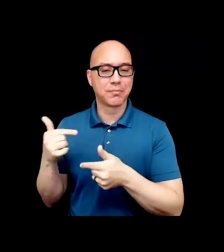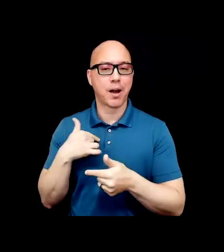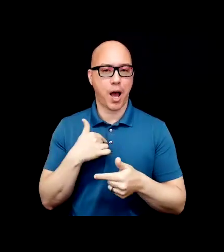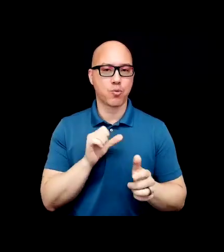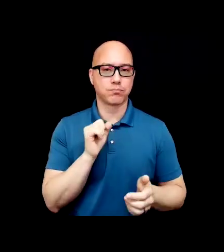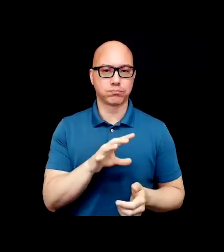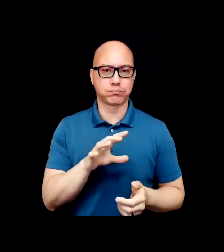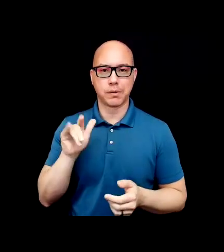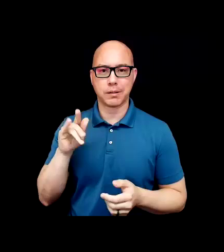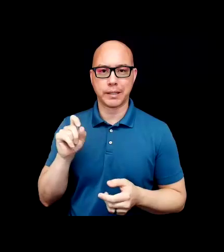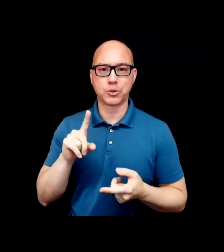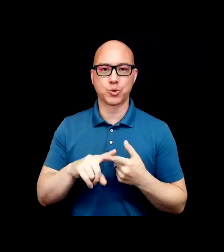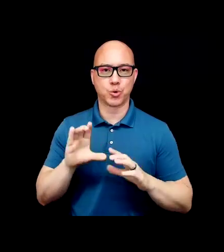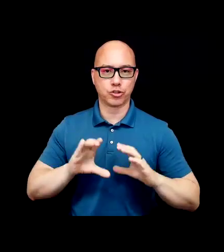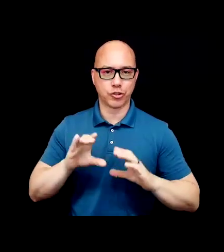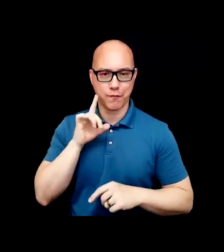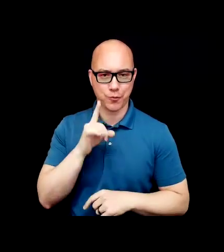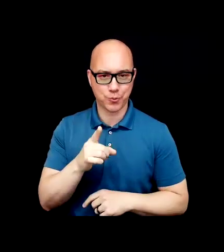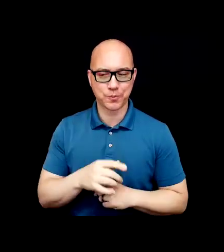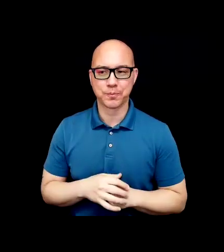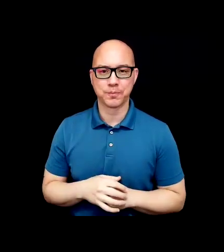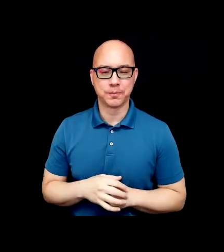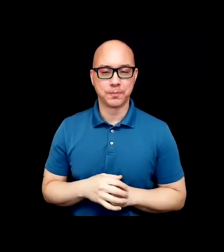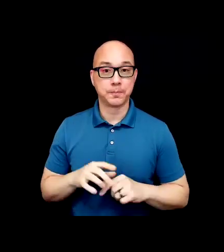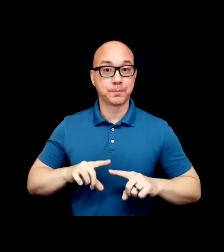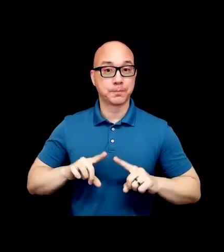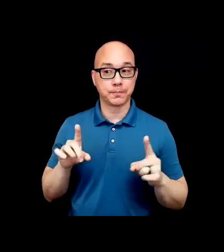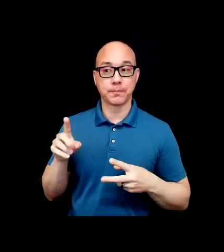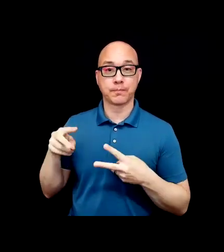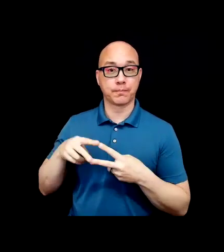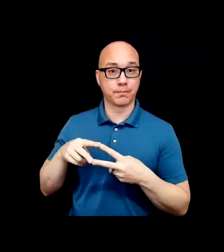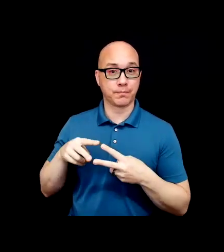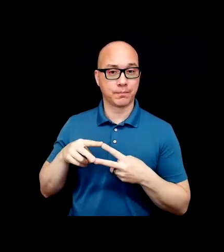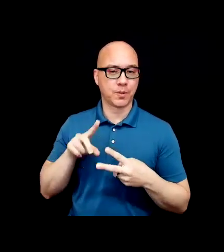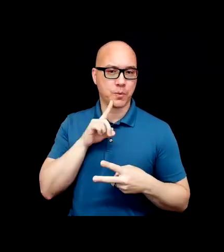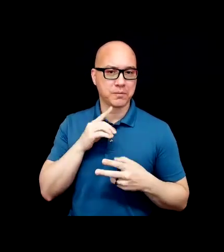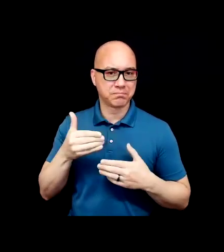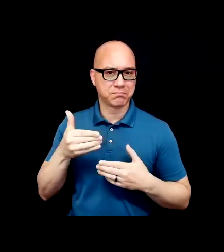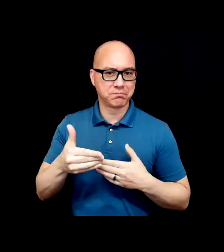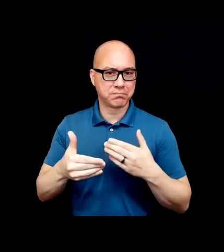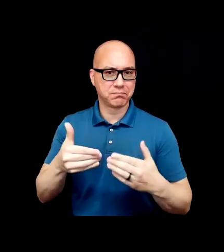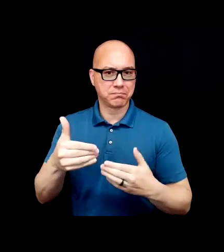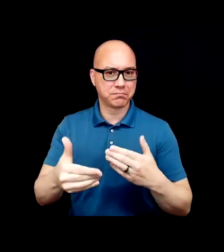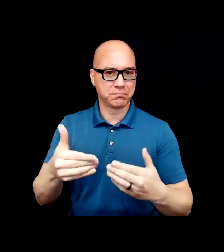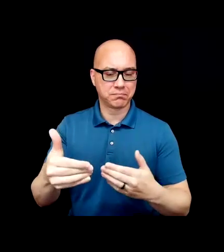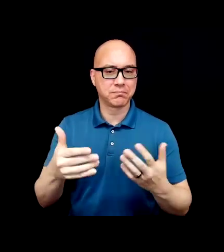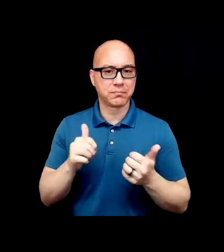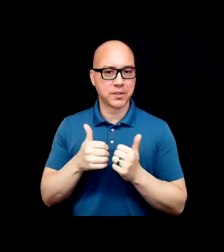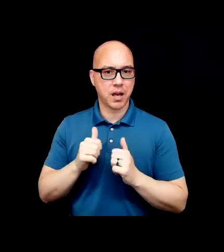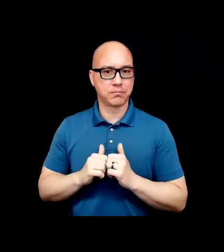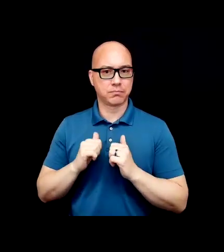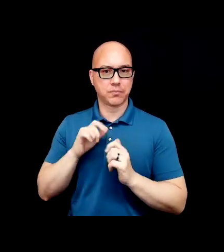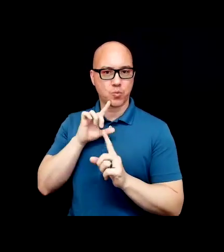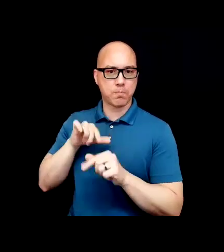those specific webinars in the chat for you. But they are just sort of a step-by-step process for how you can go